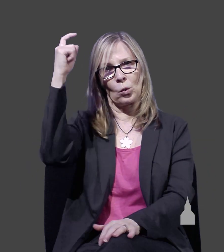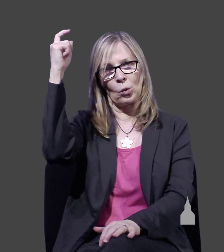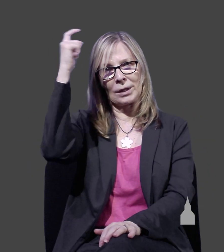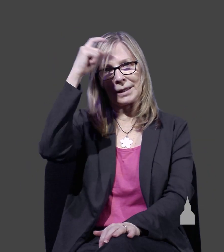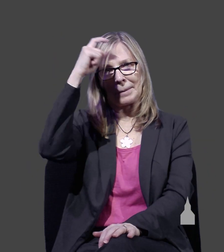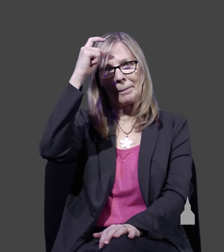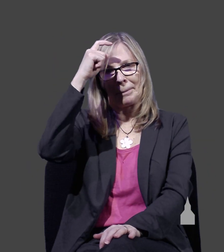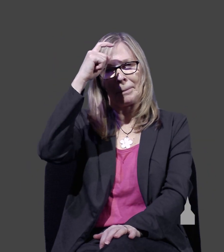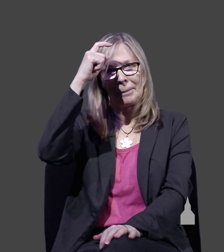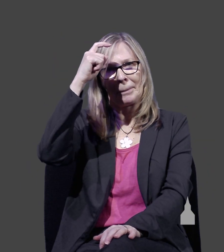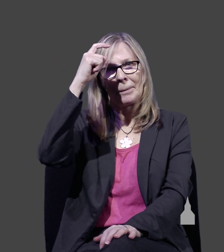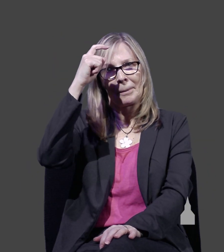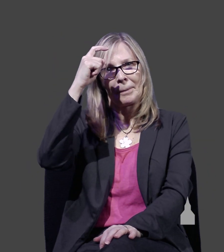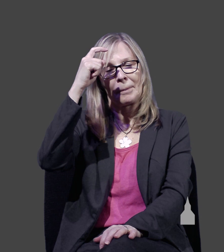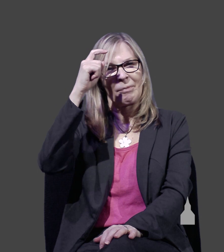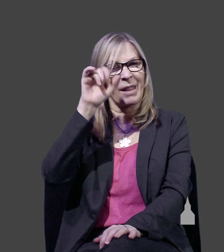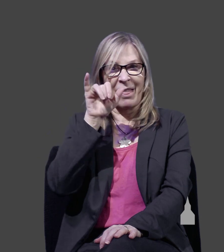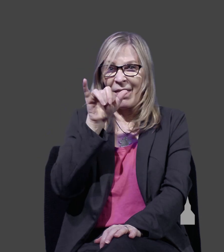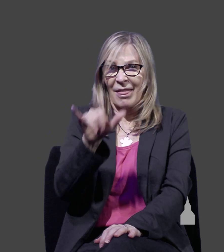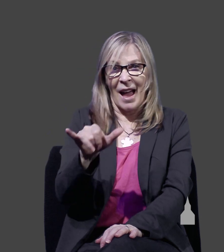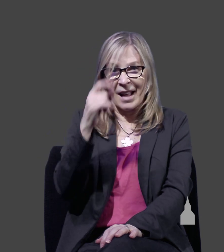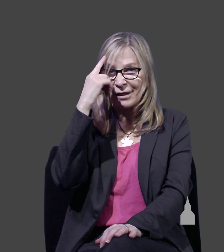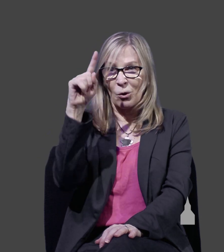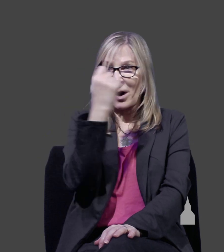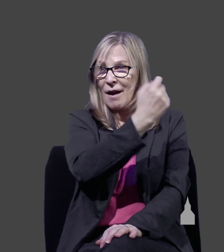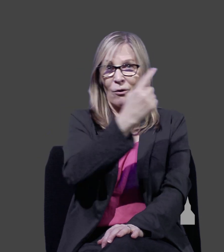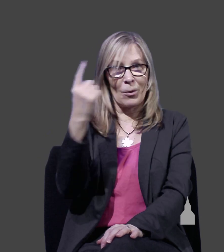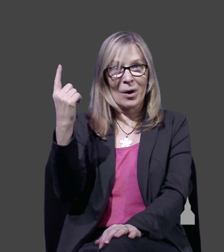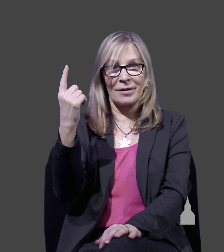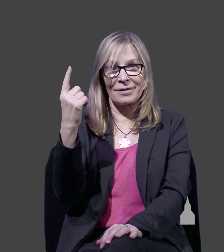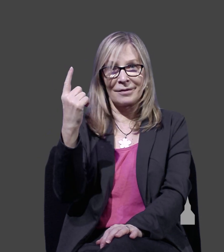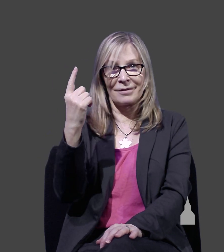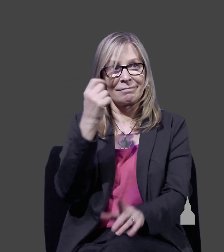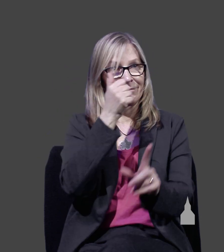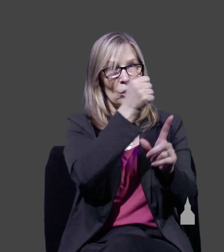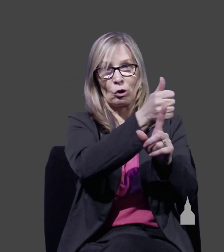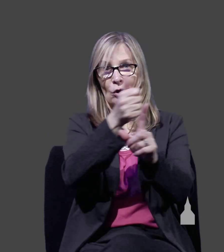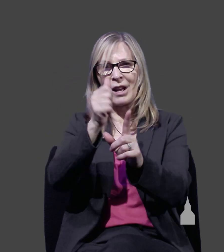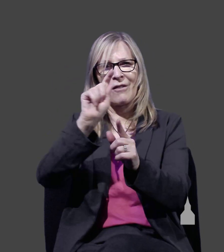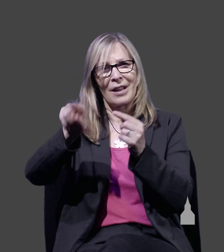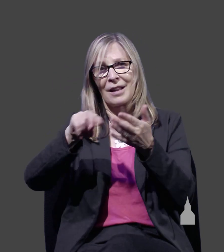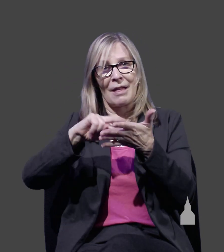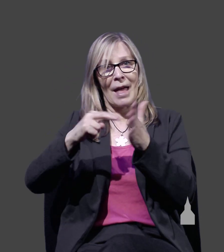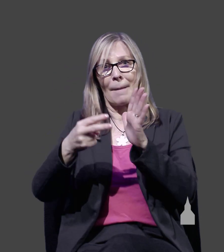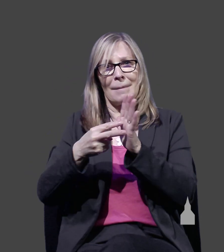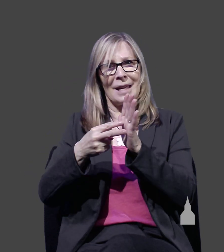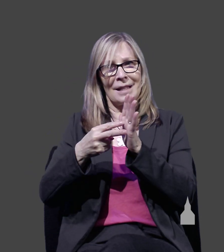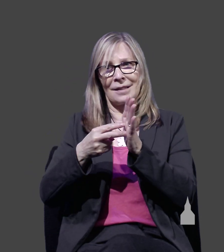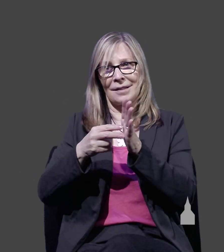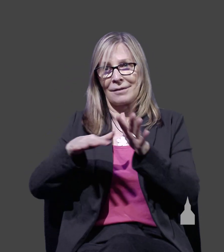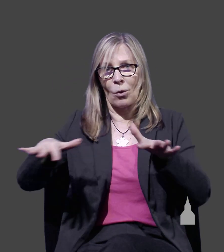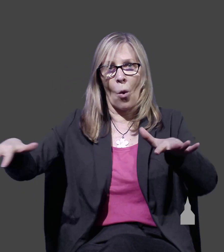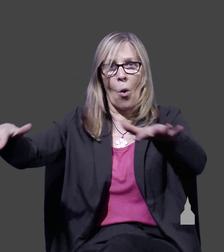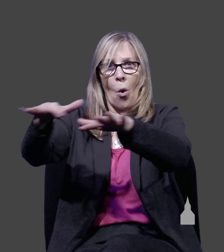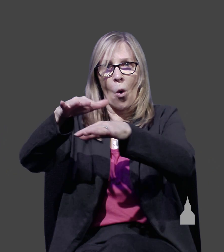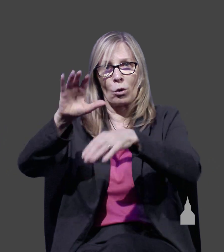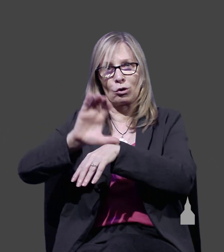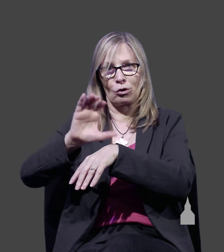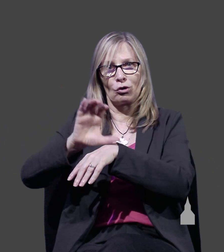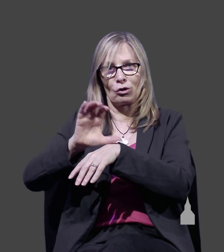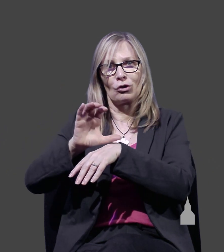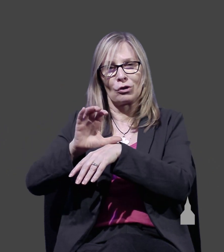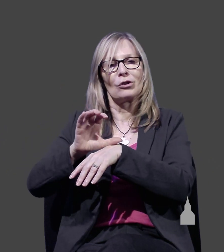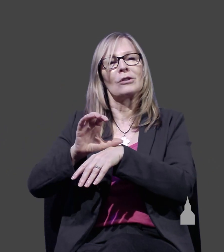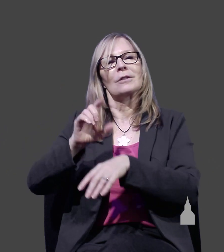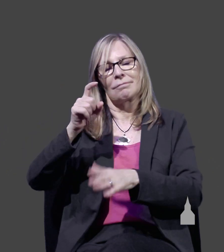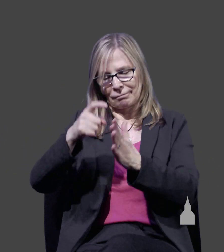Conduct yourselves with wisdom is directed to everyone. Yourselves is all the church. All of us are required to do this. We're supposed to